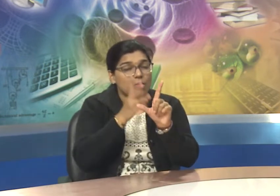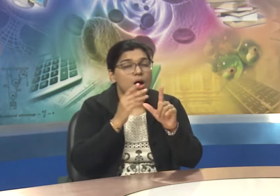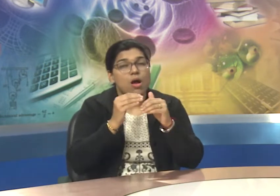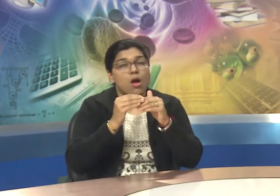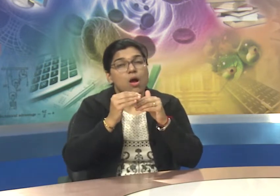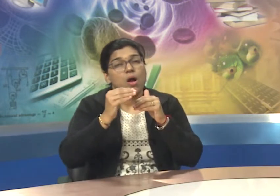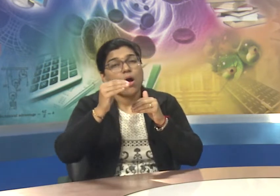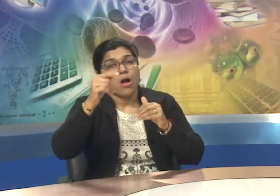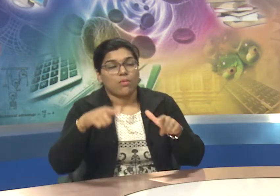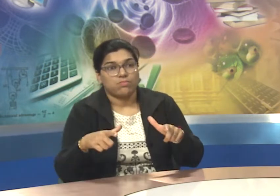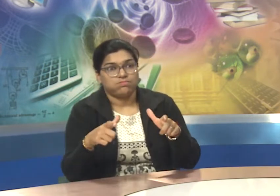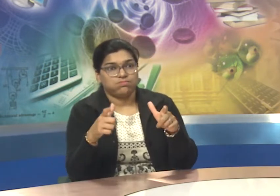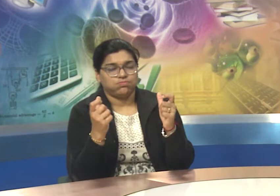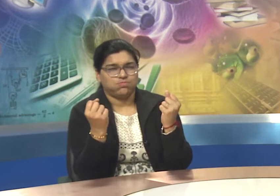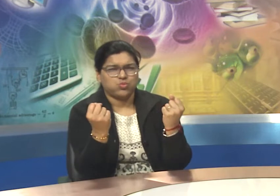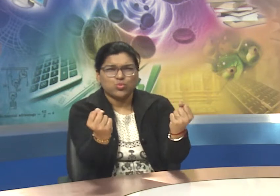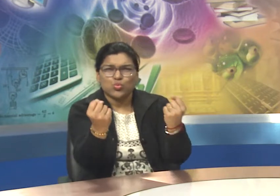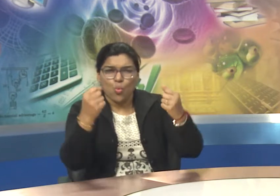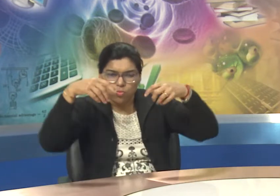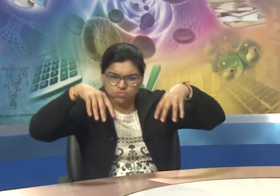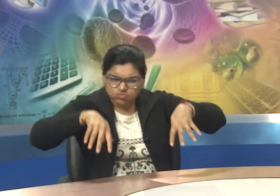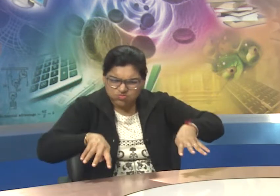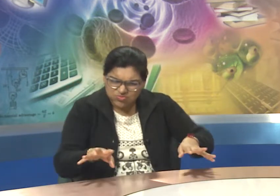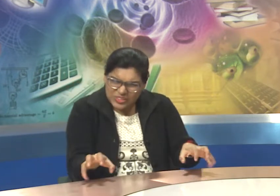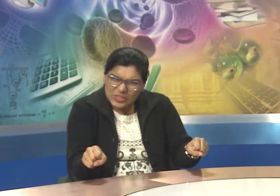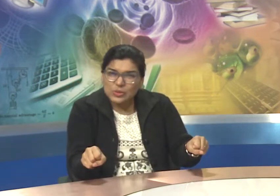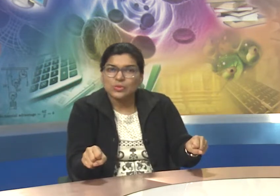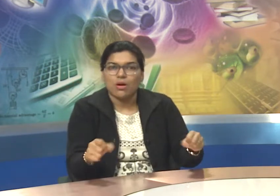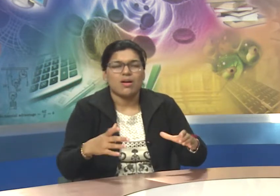extending the growth of the tree